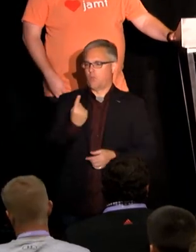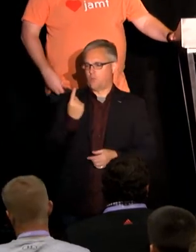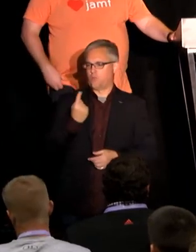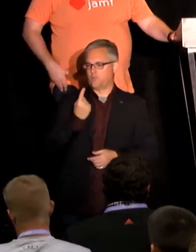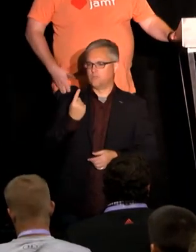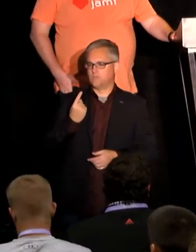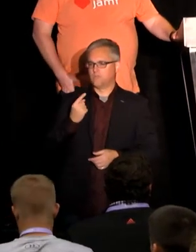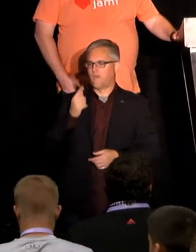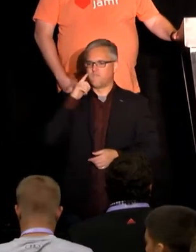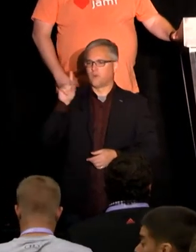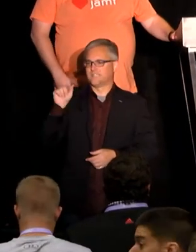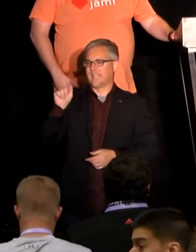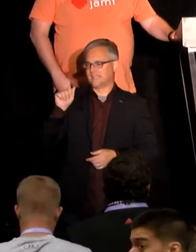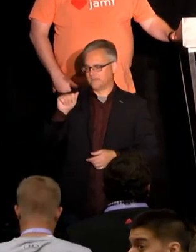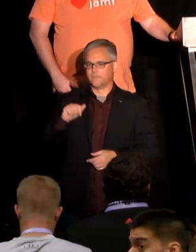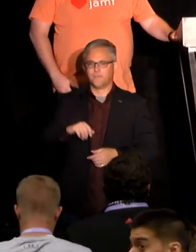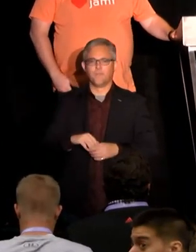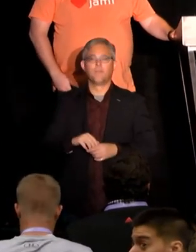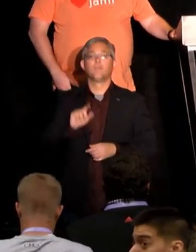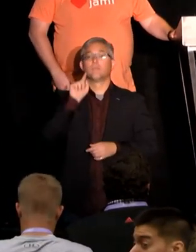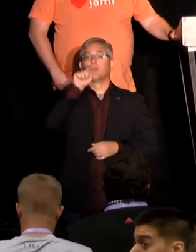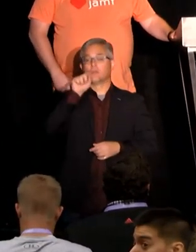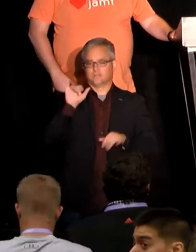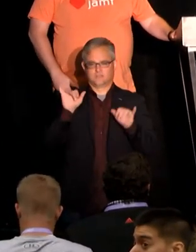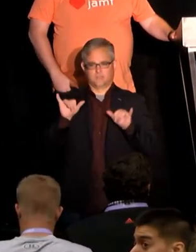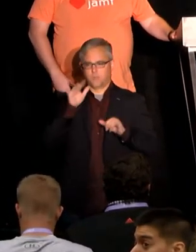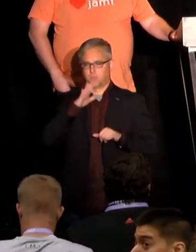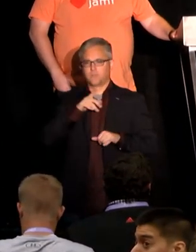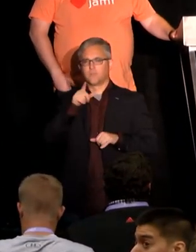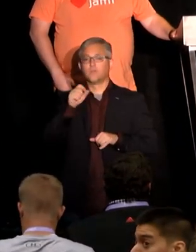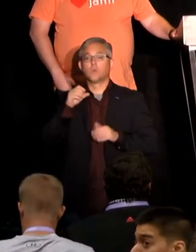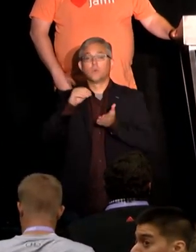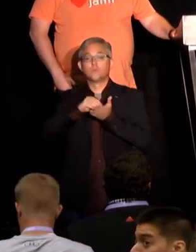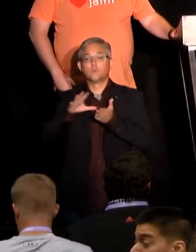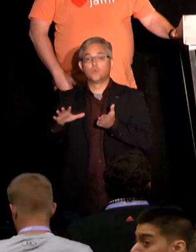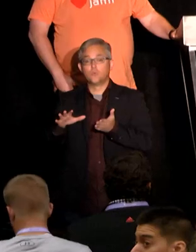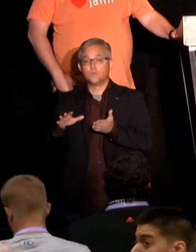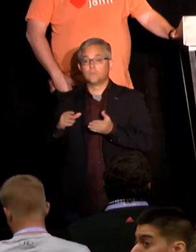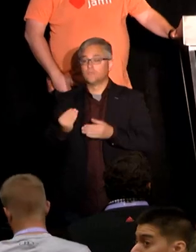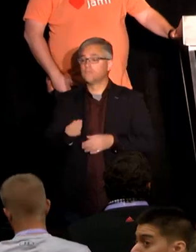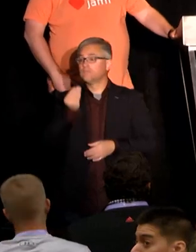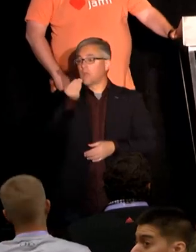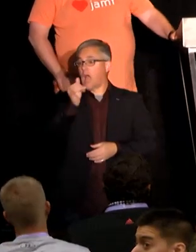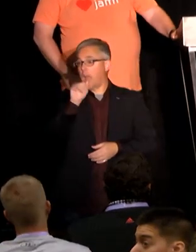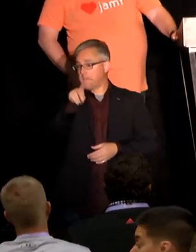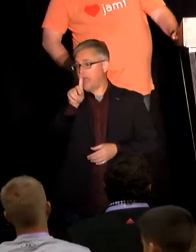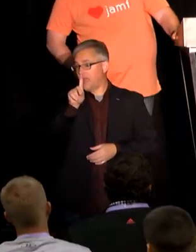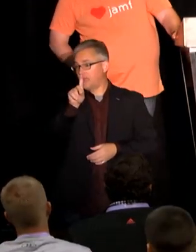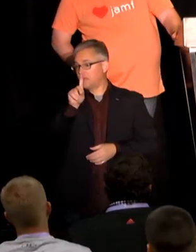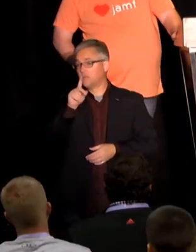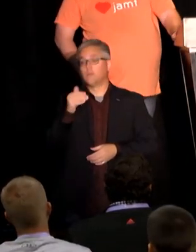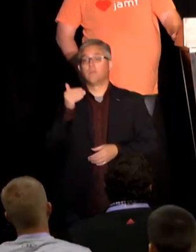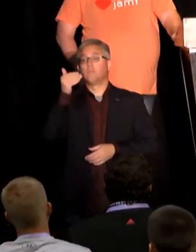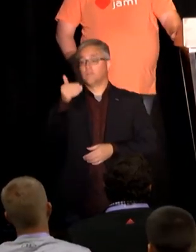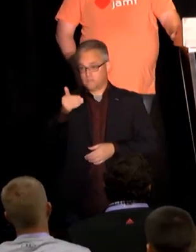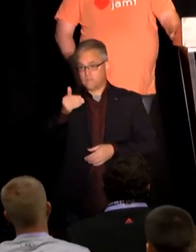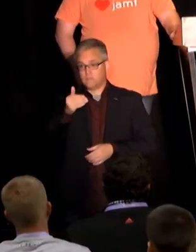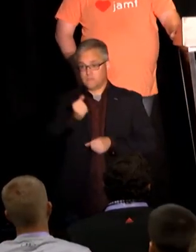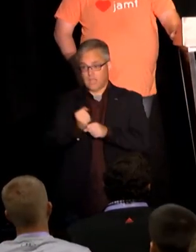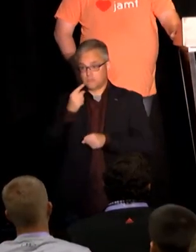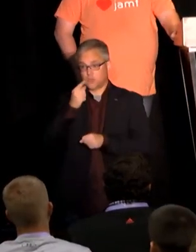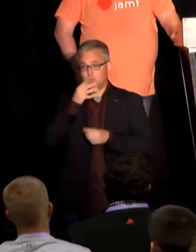request. So when student John turns in his iPad, does he get the same iPad the following year? Yes.